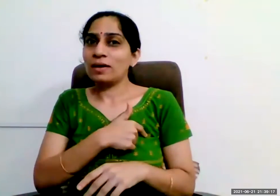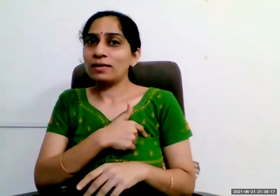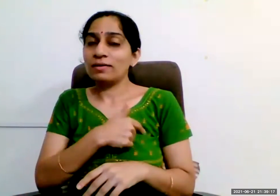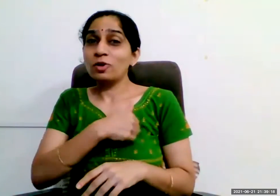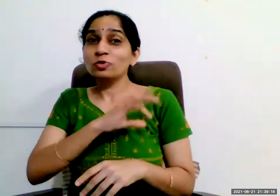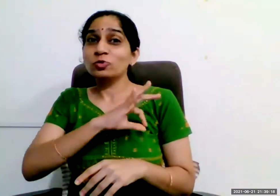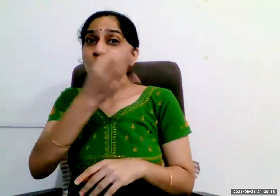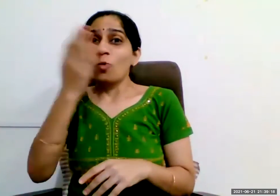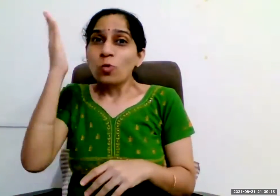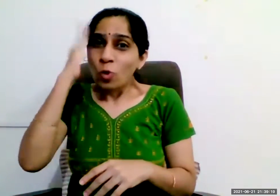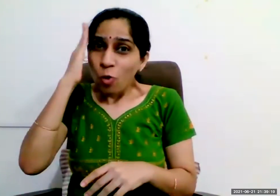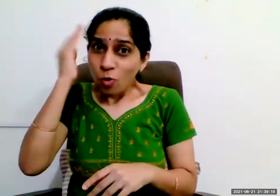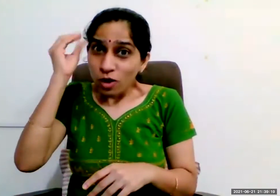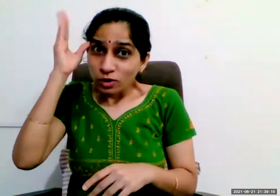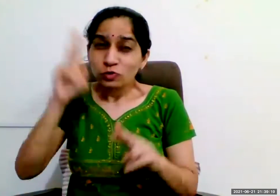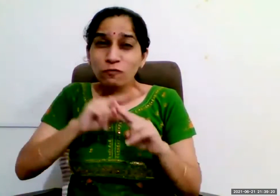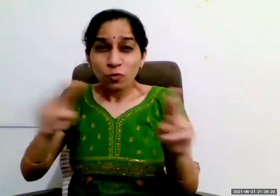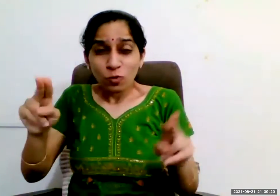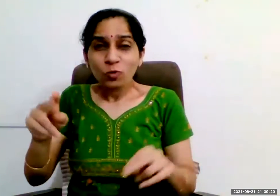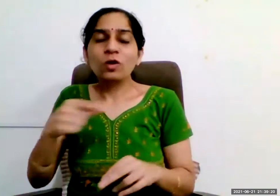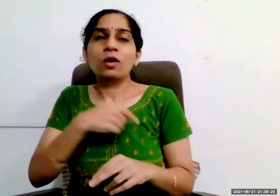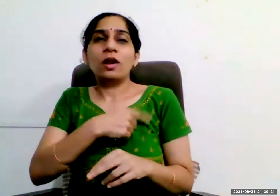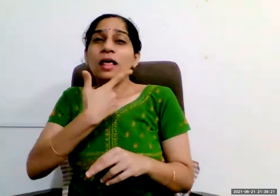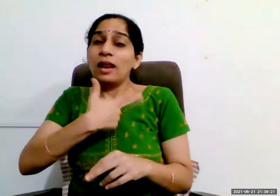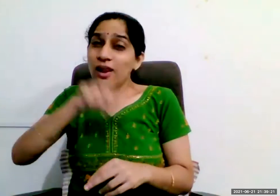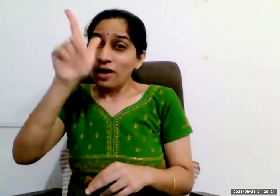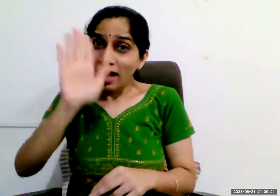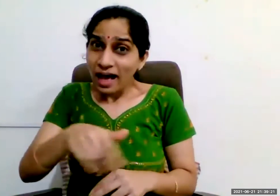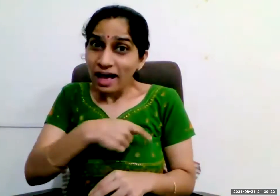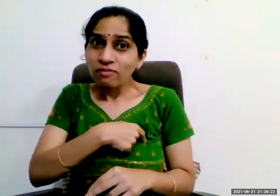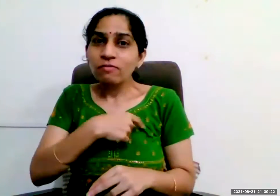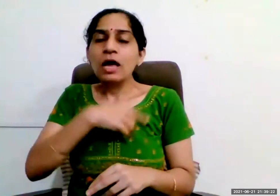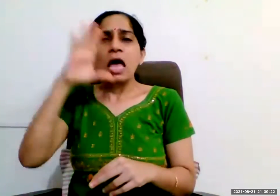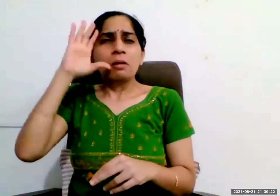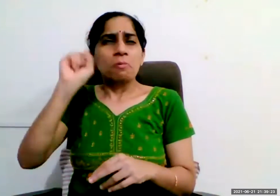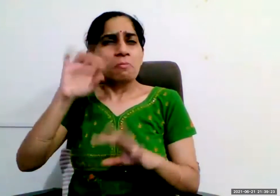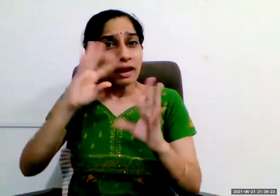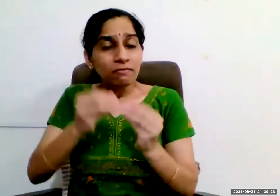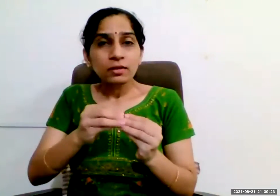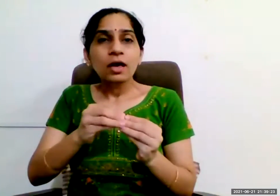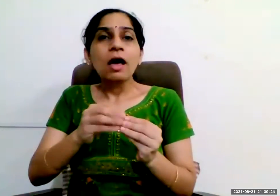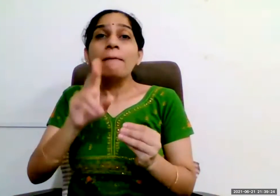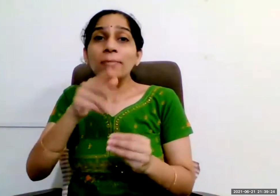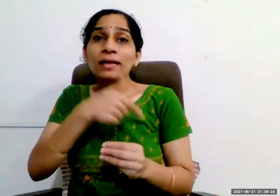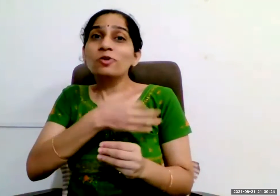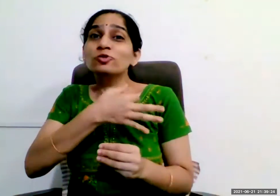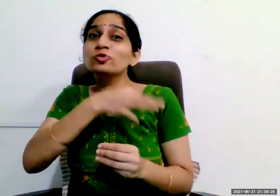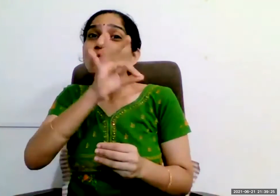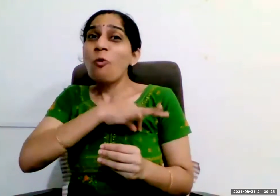those qualities of the soul that we have that longing to live forever, because the soul is living forever. So even material